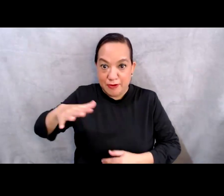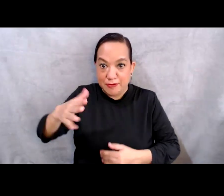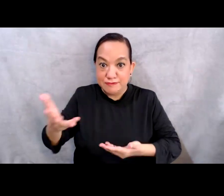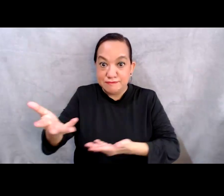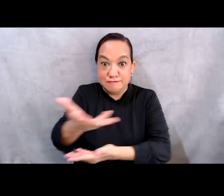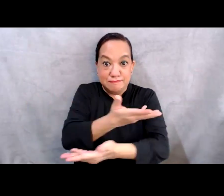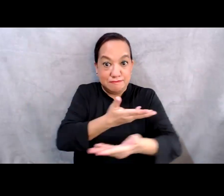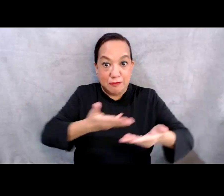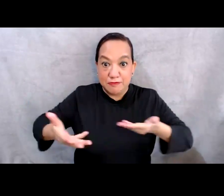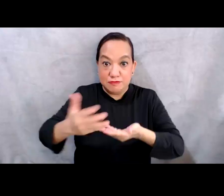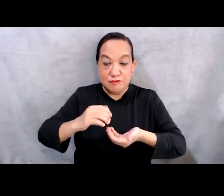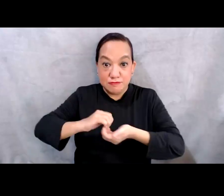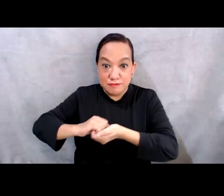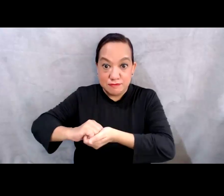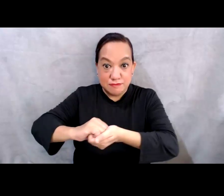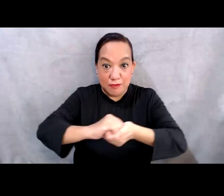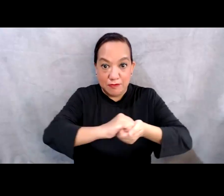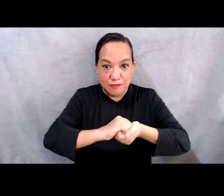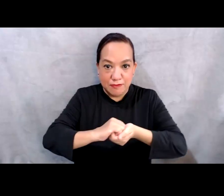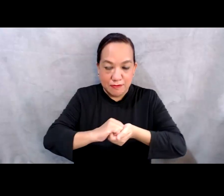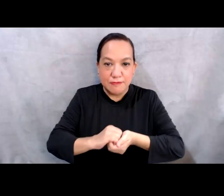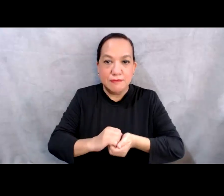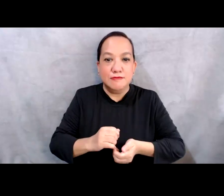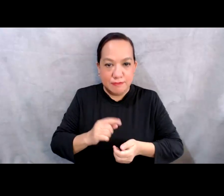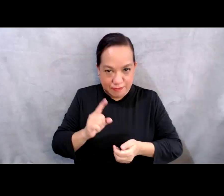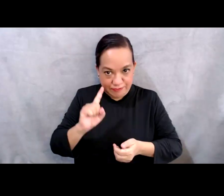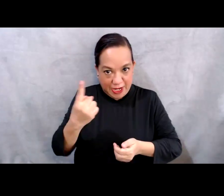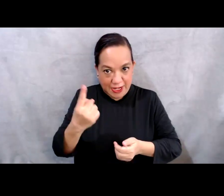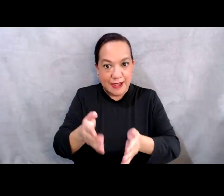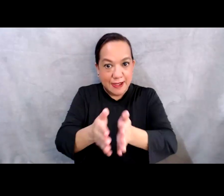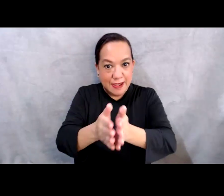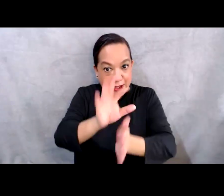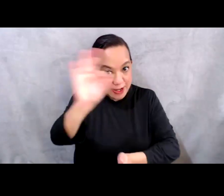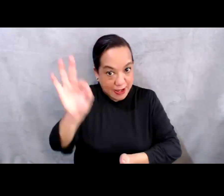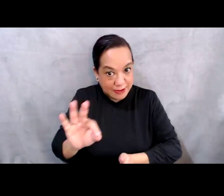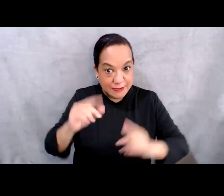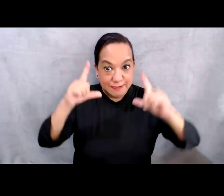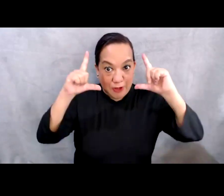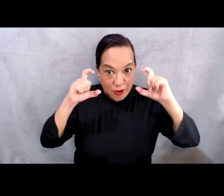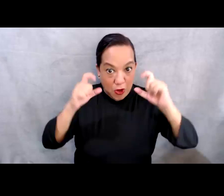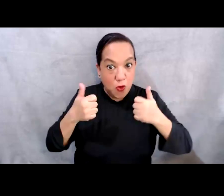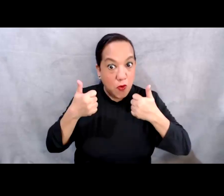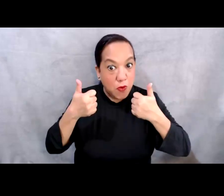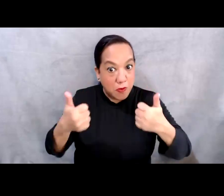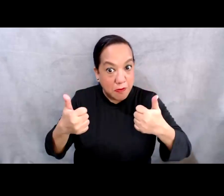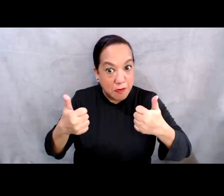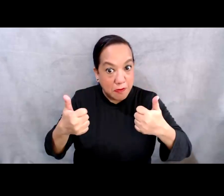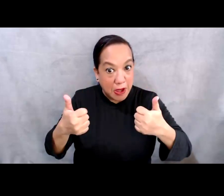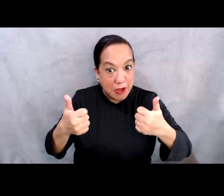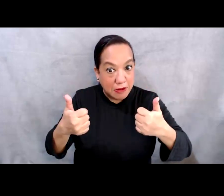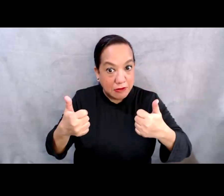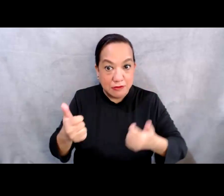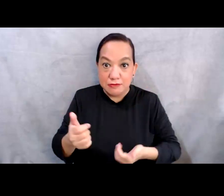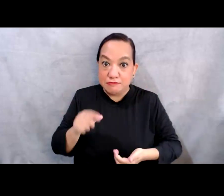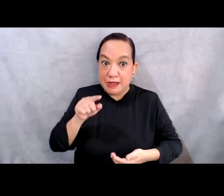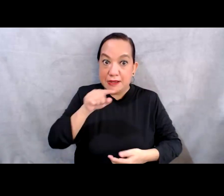first before taking any photographs, as some participants and speakers may not wish to be photographed. So just be mindful of